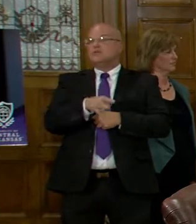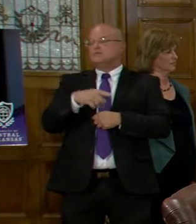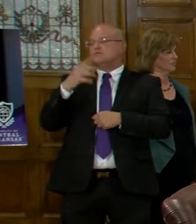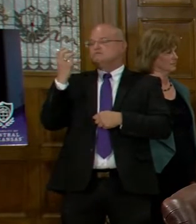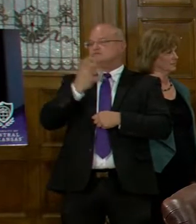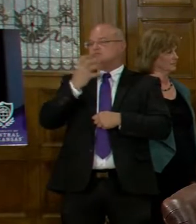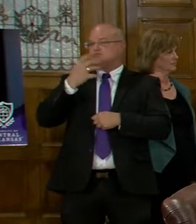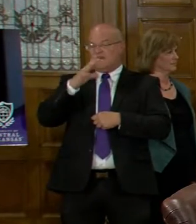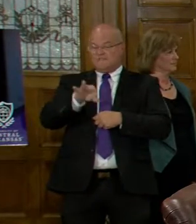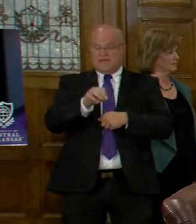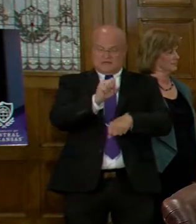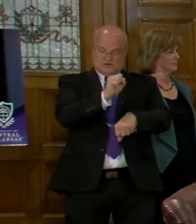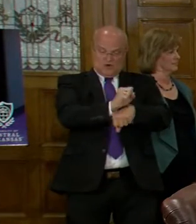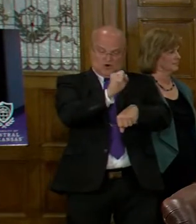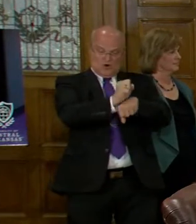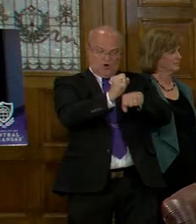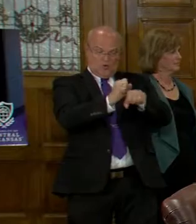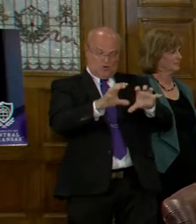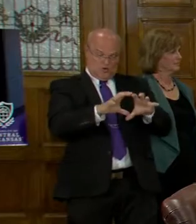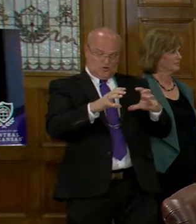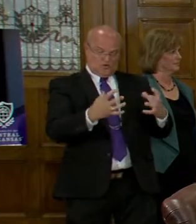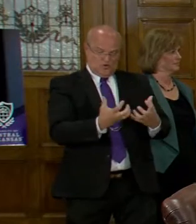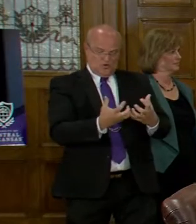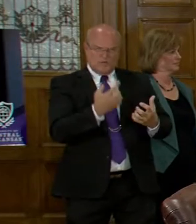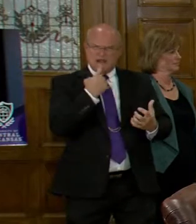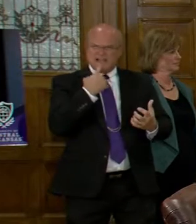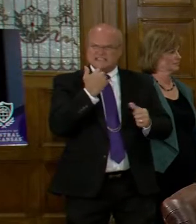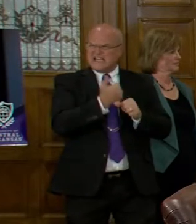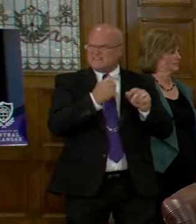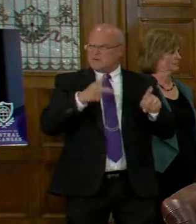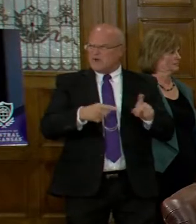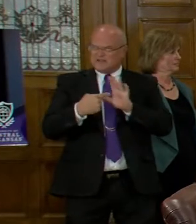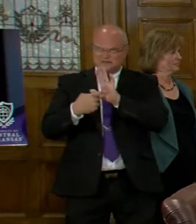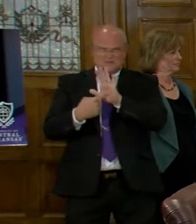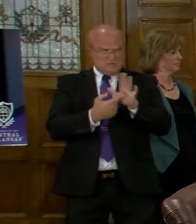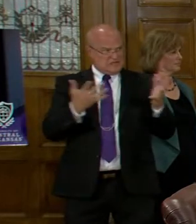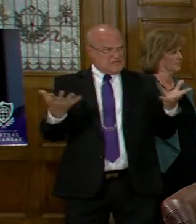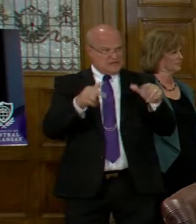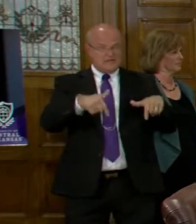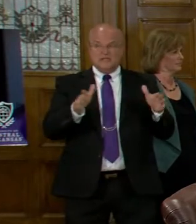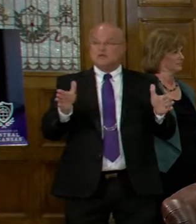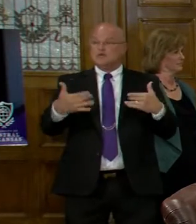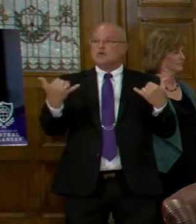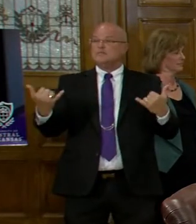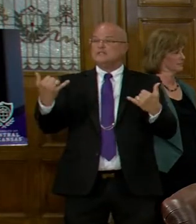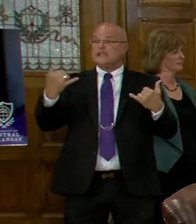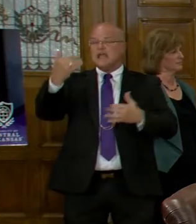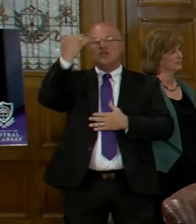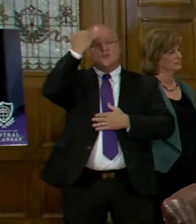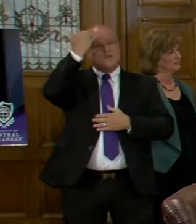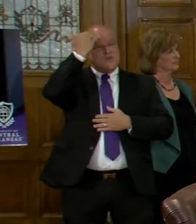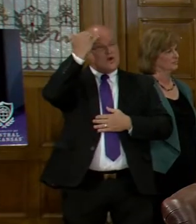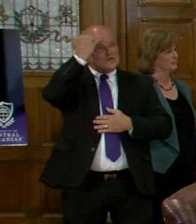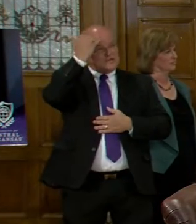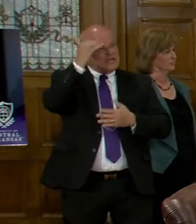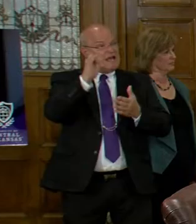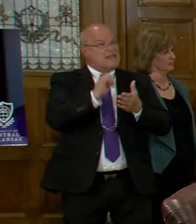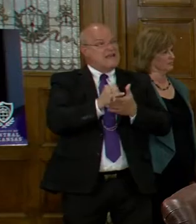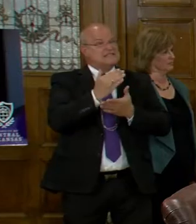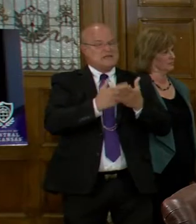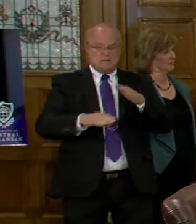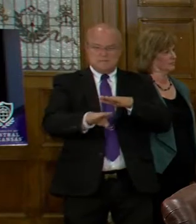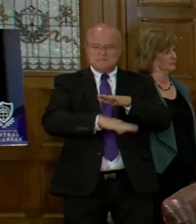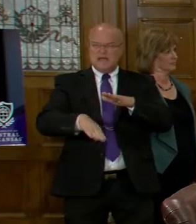hard-pressed to find an occupational group, and I would say just about everybody that's represented here in this room today knows that some